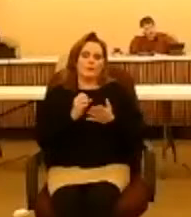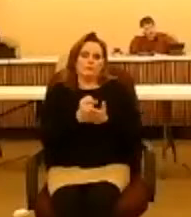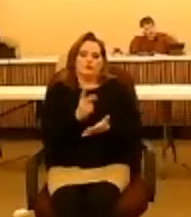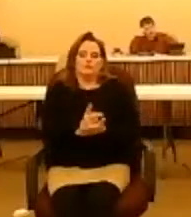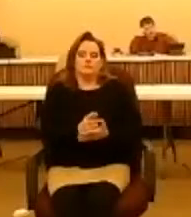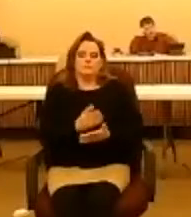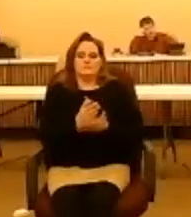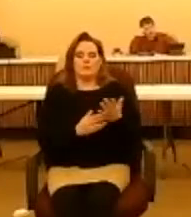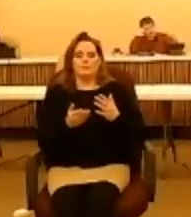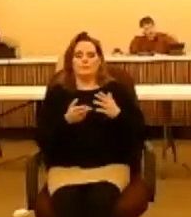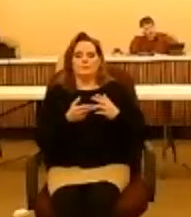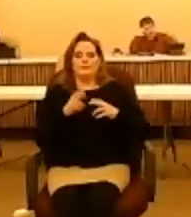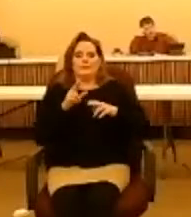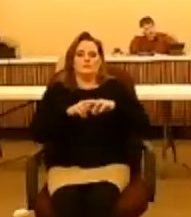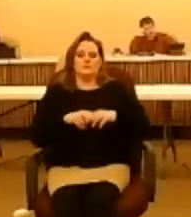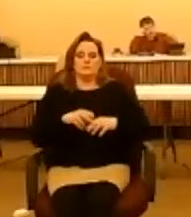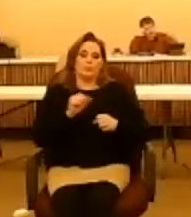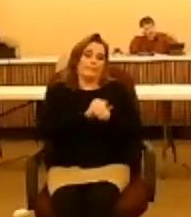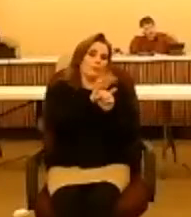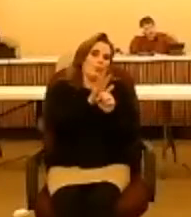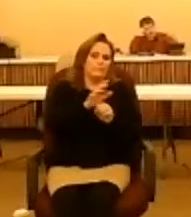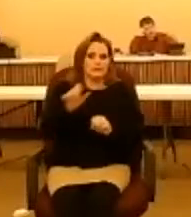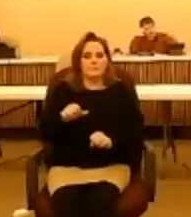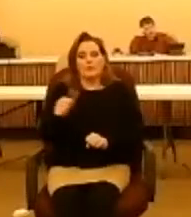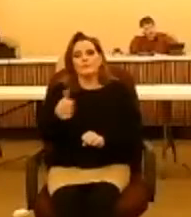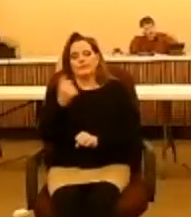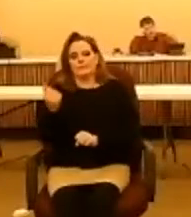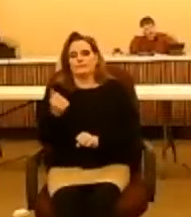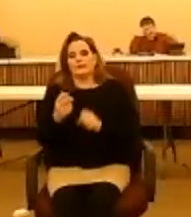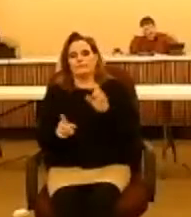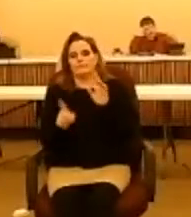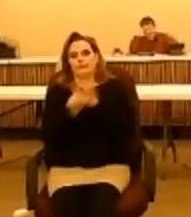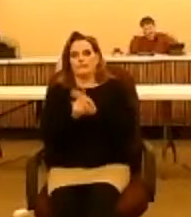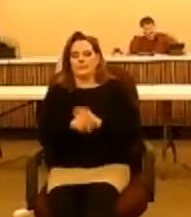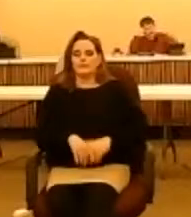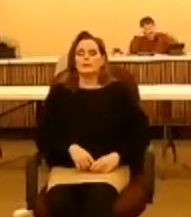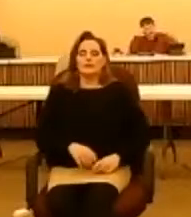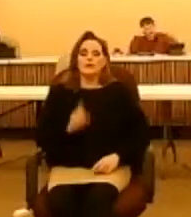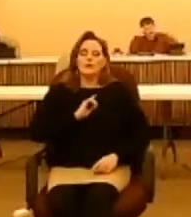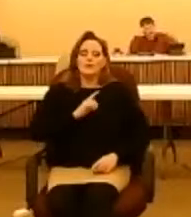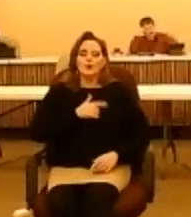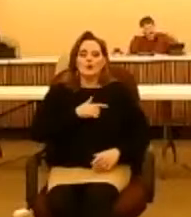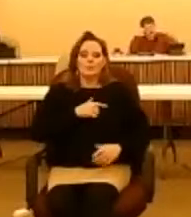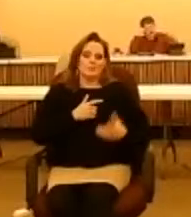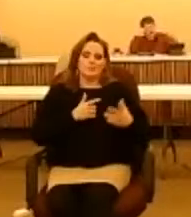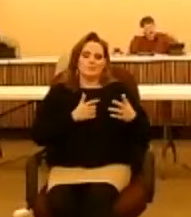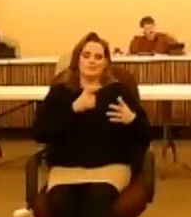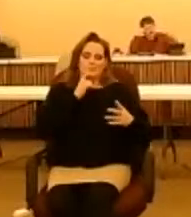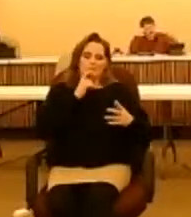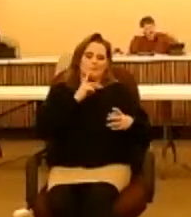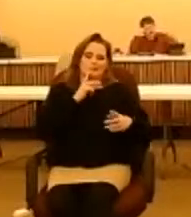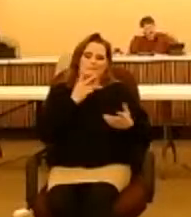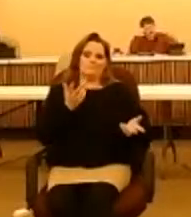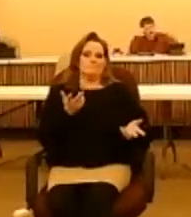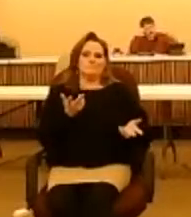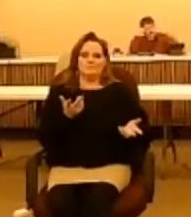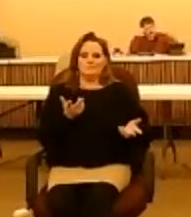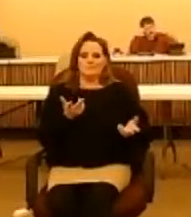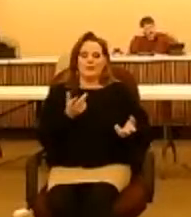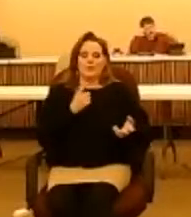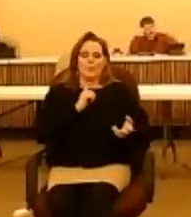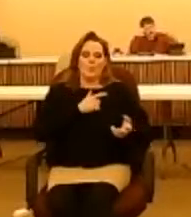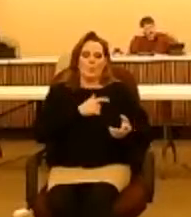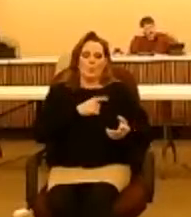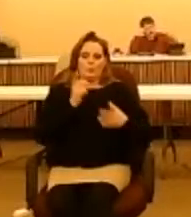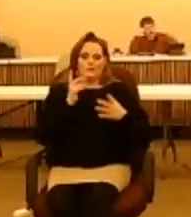COVID, with a number of other things that we were informed that would be a hardship. And so we decided to